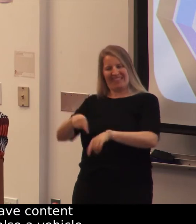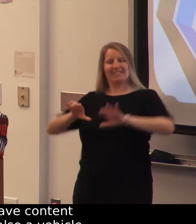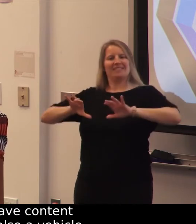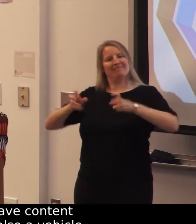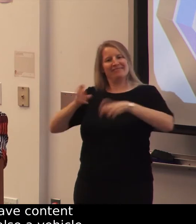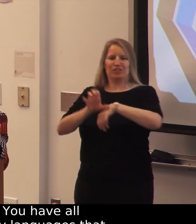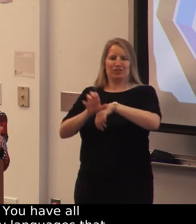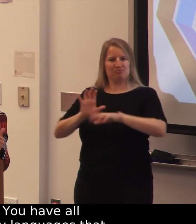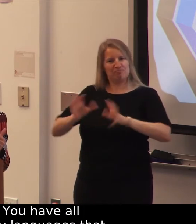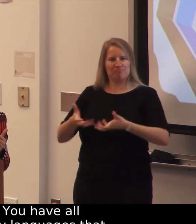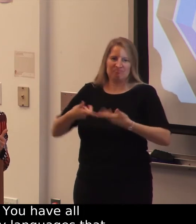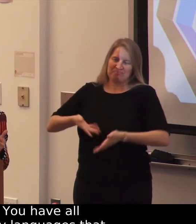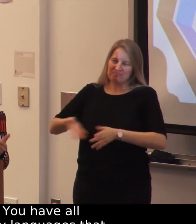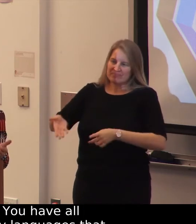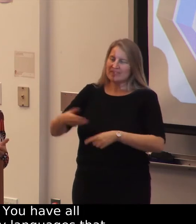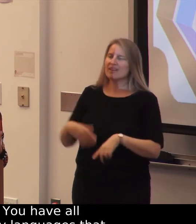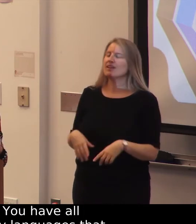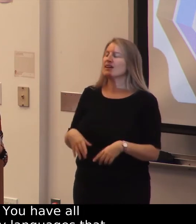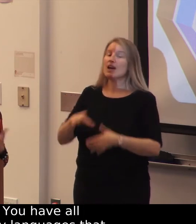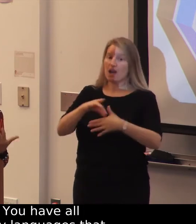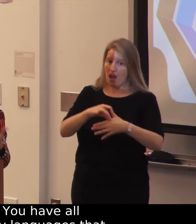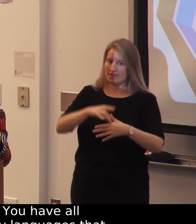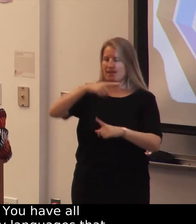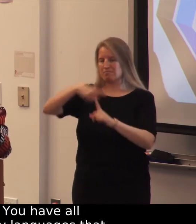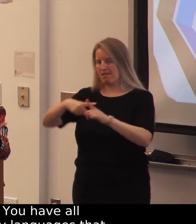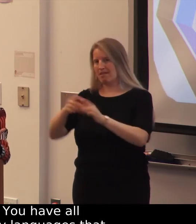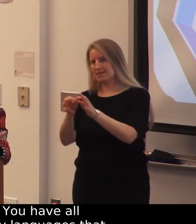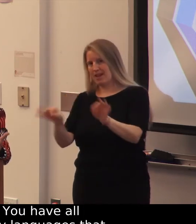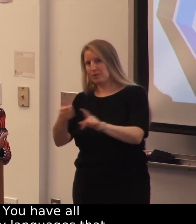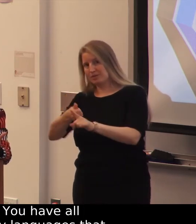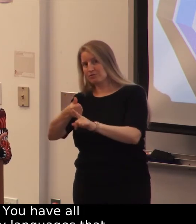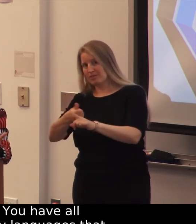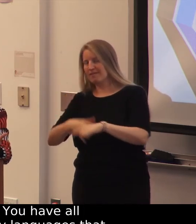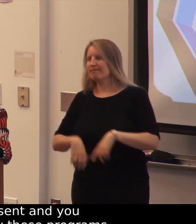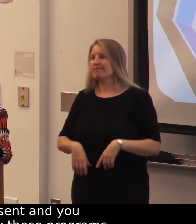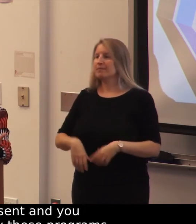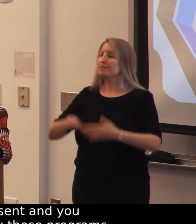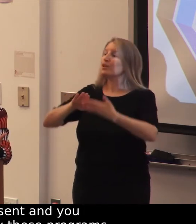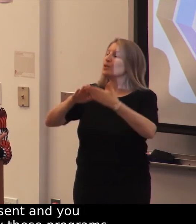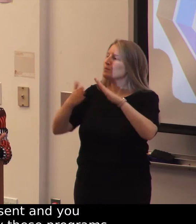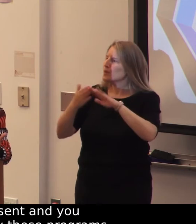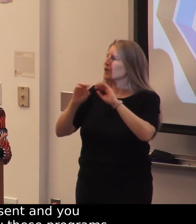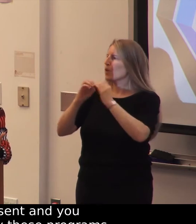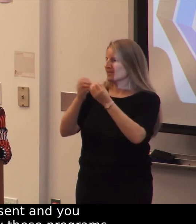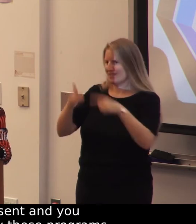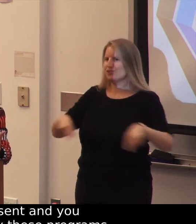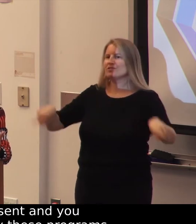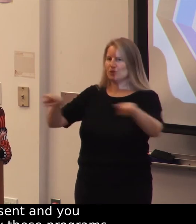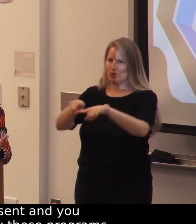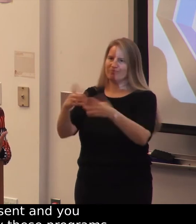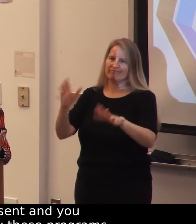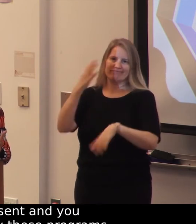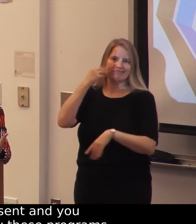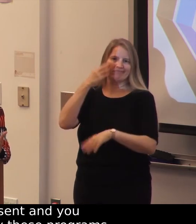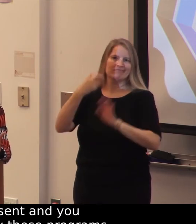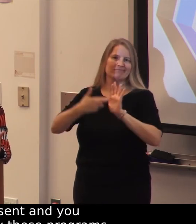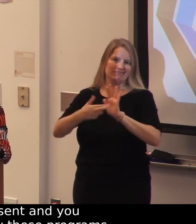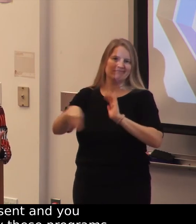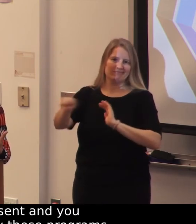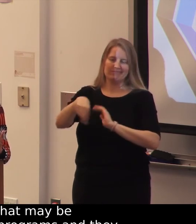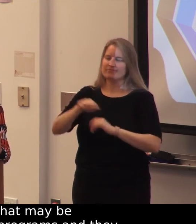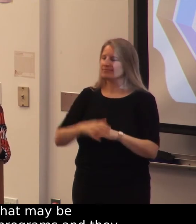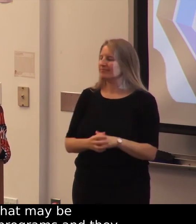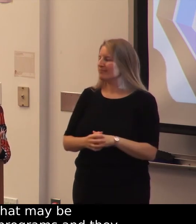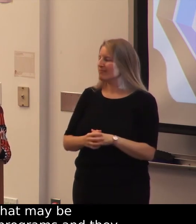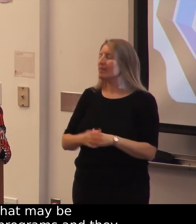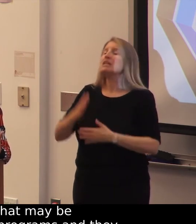have a vehicle that is a heritage language. You have all of the community organizations, which you so well know and represent. And you have, obviously, these programs